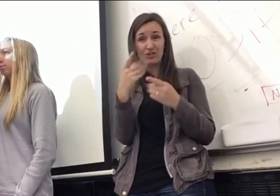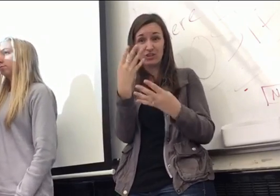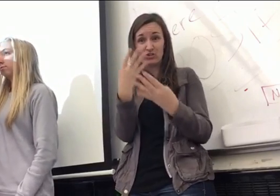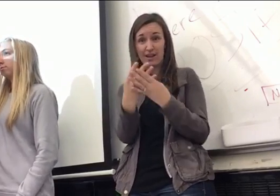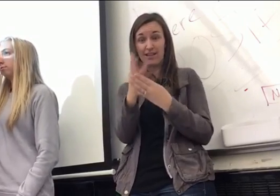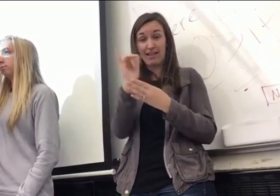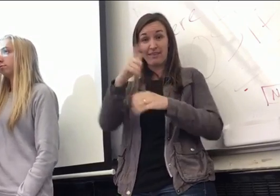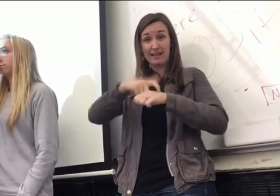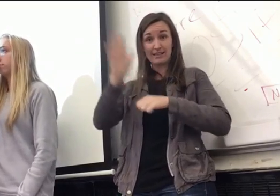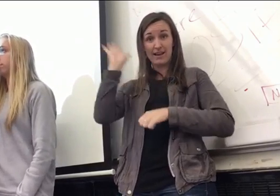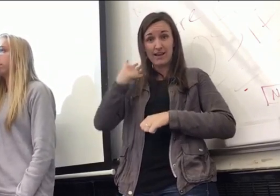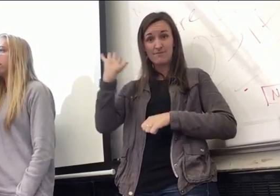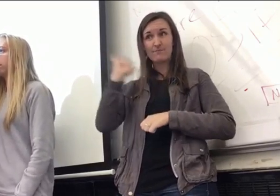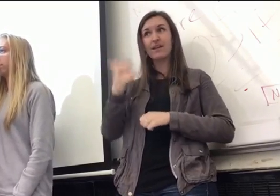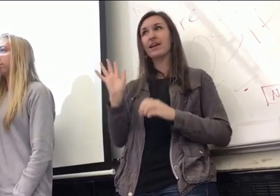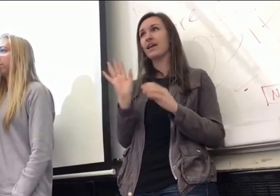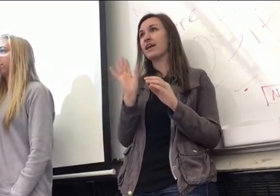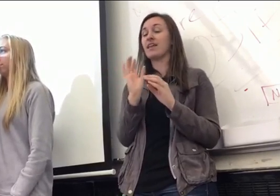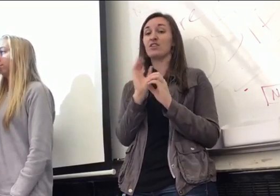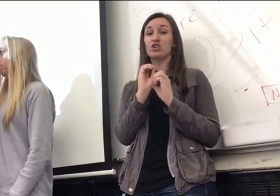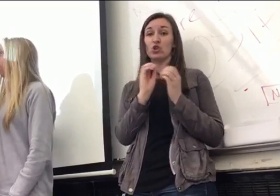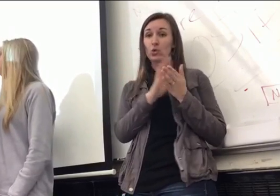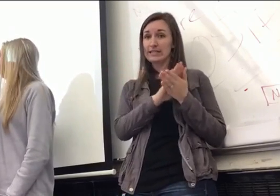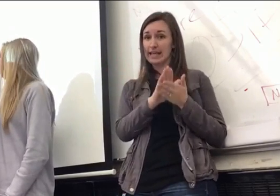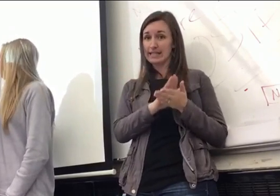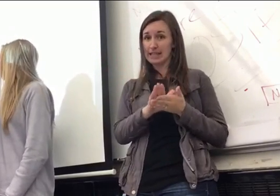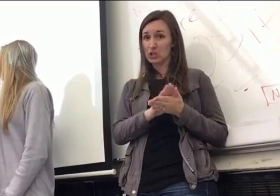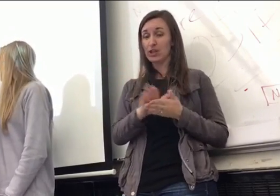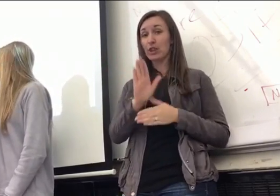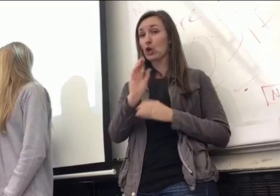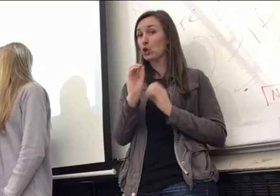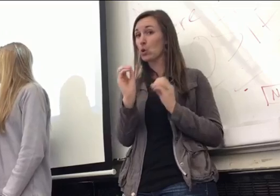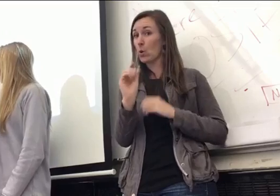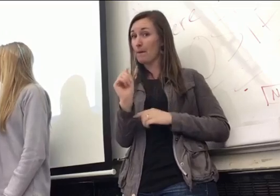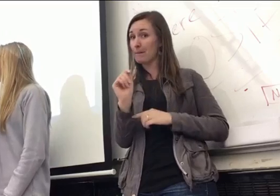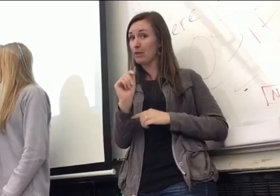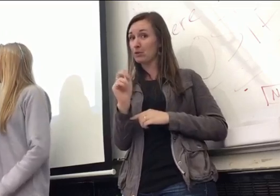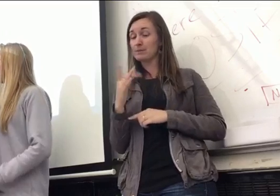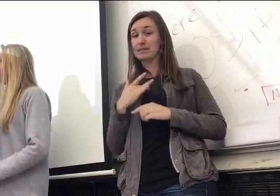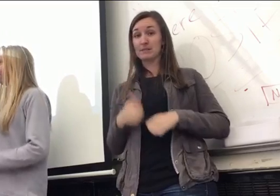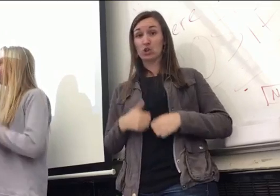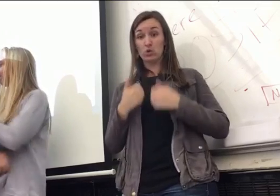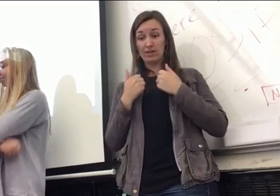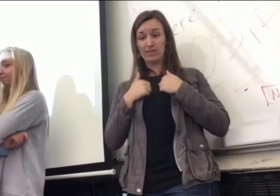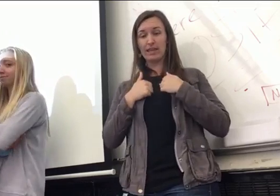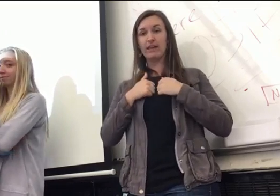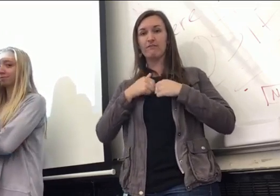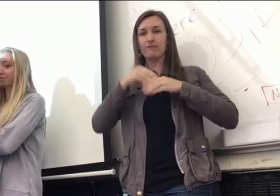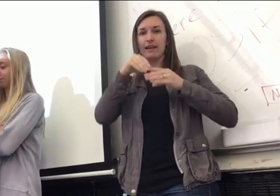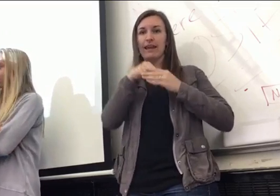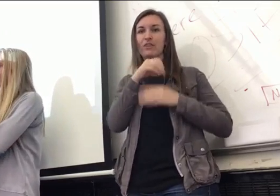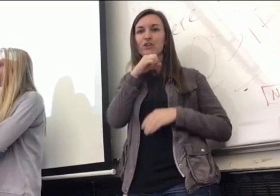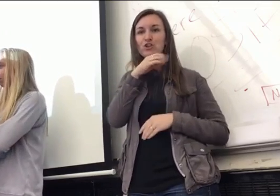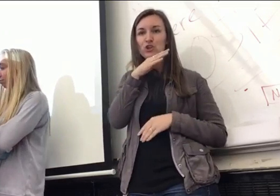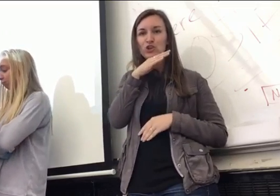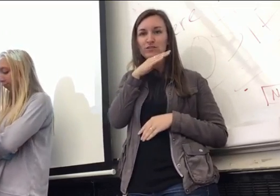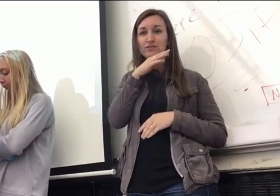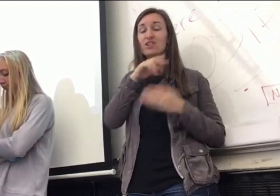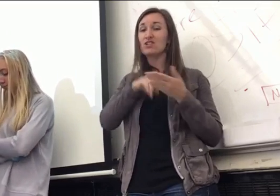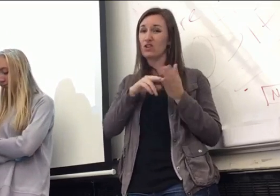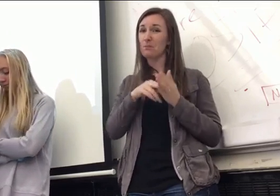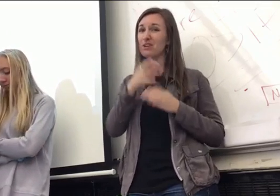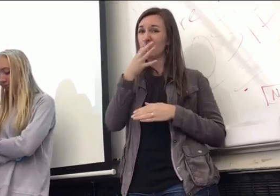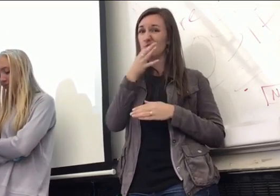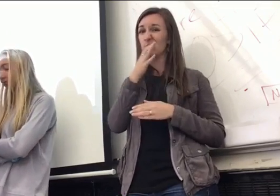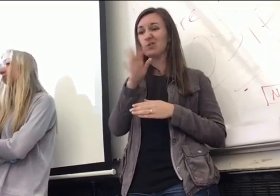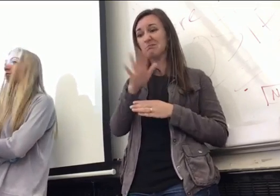time, there's no sanitation, no plumbing. Typically, you're living on a floor in mud and dirt, which means you're probably going to die